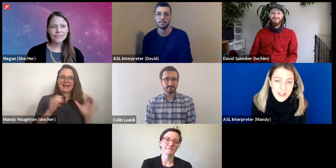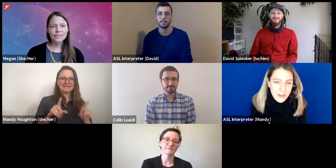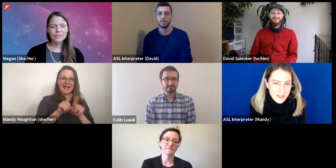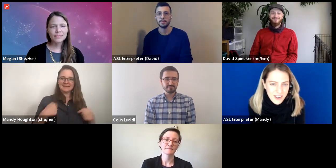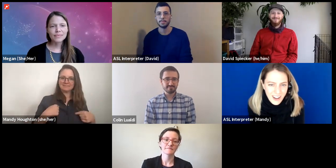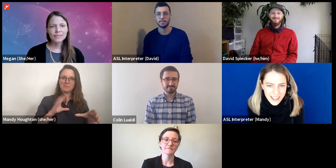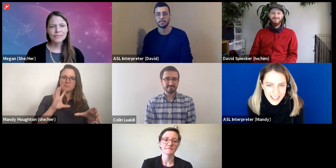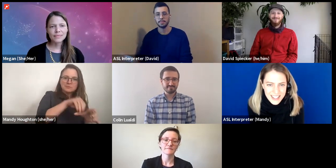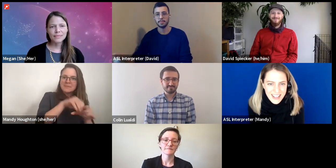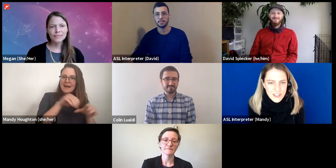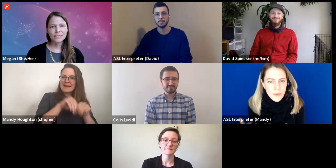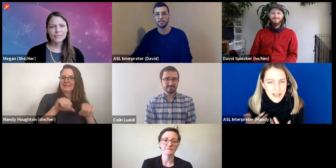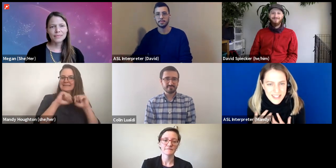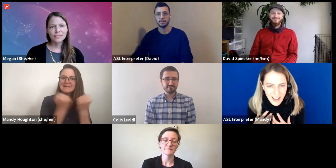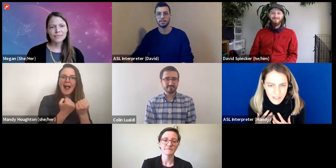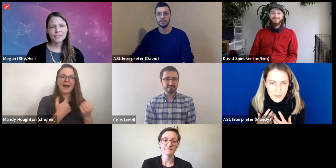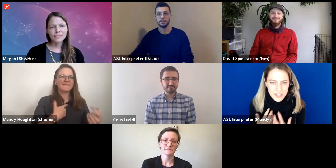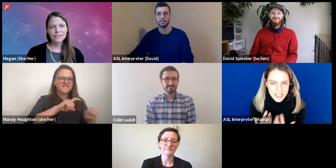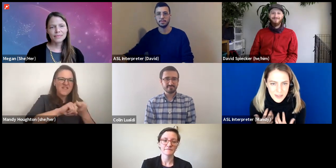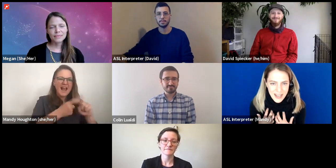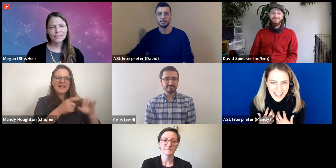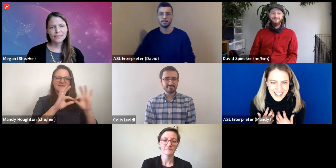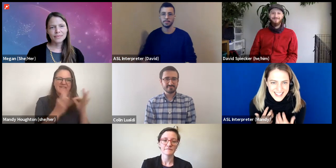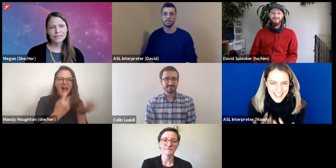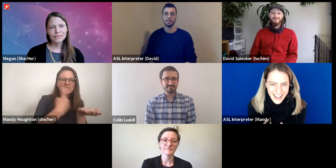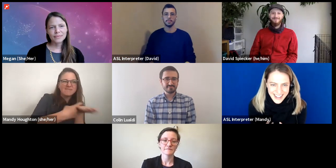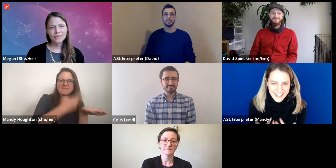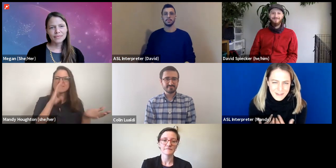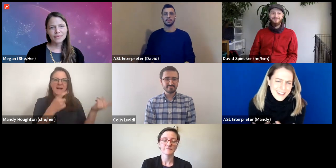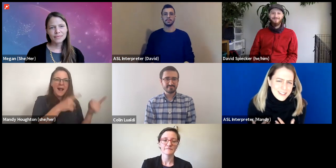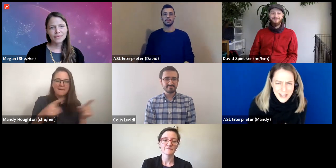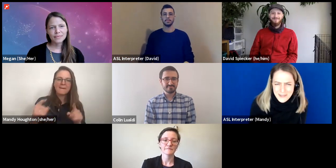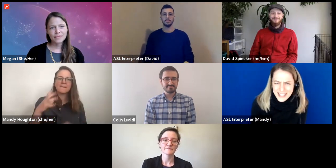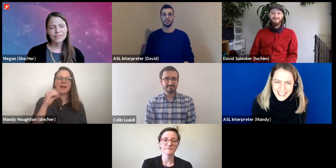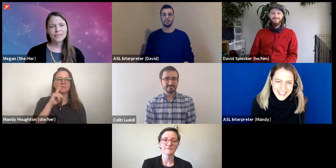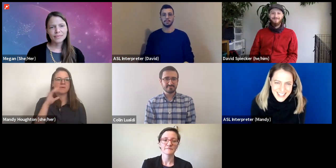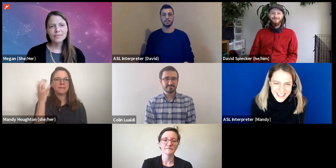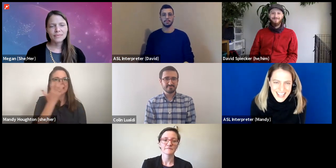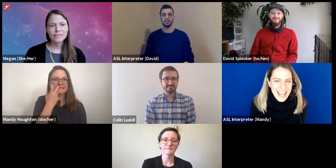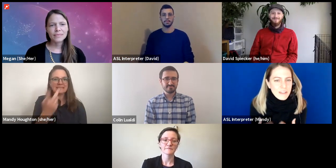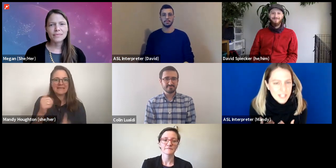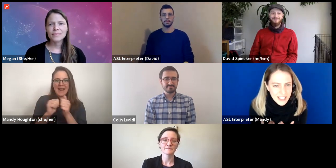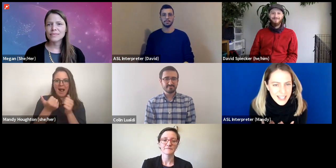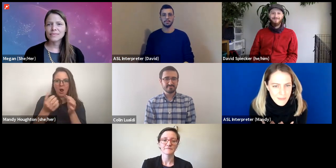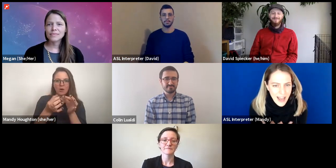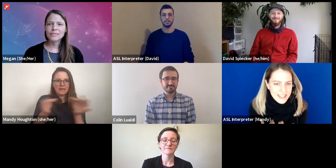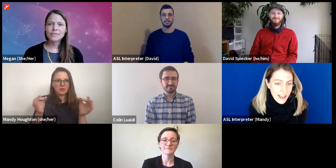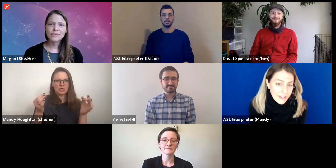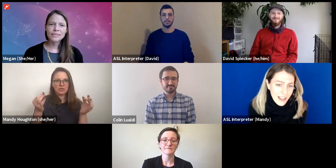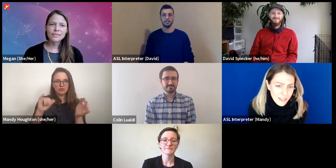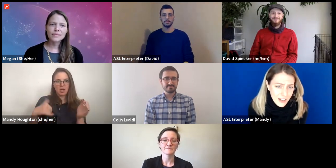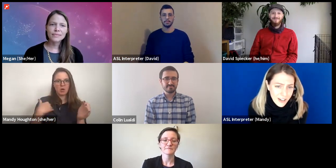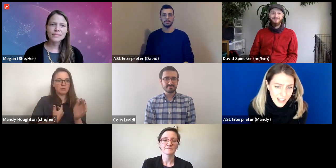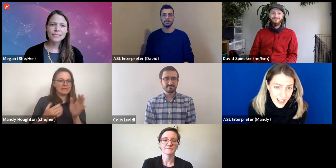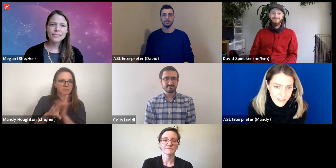we communicate with our colleagues. So myself participating in society, friends, family, these discussions, it really impacts